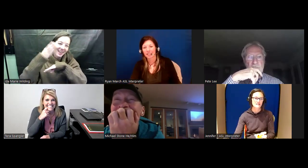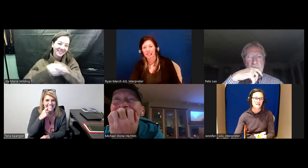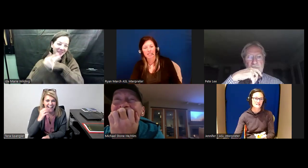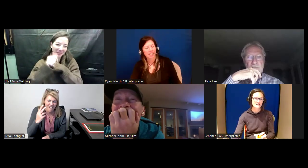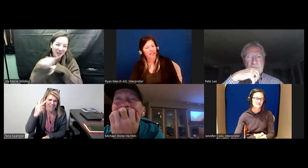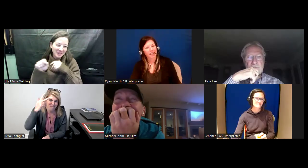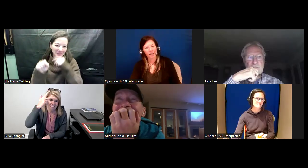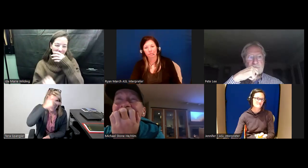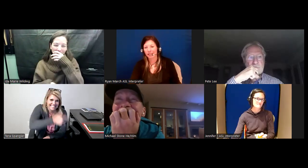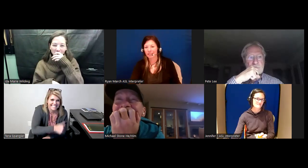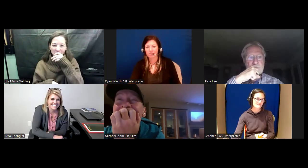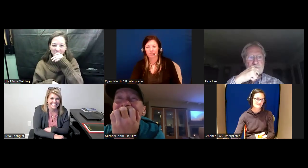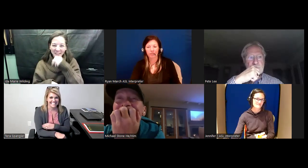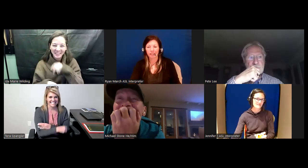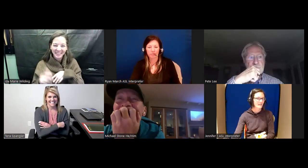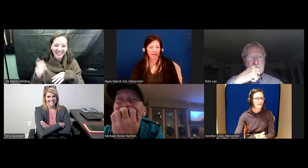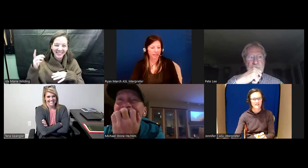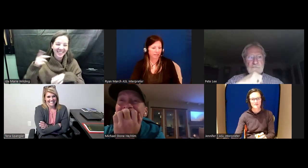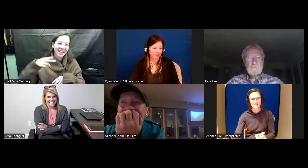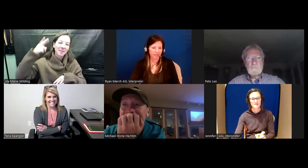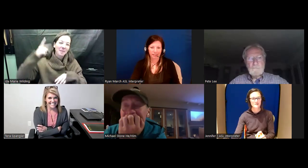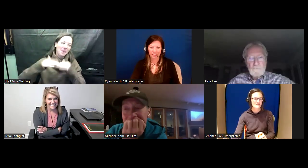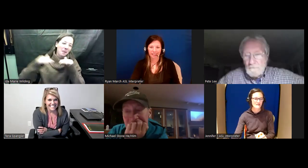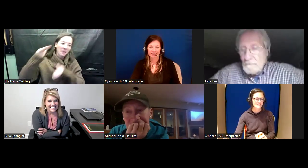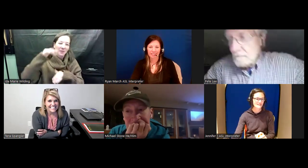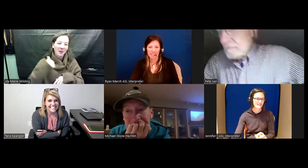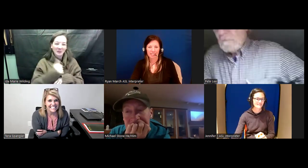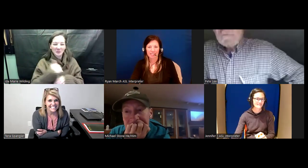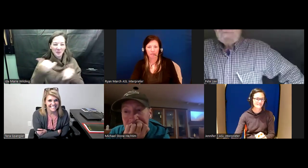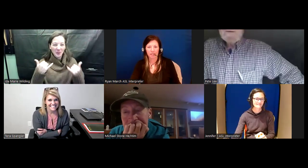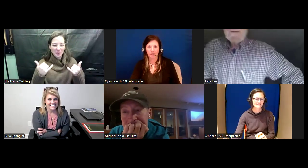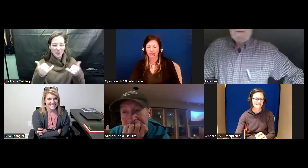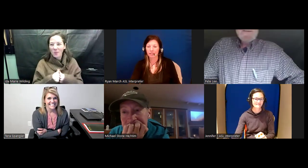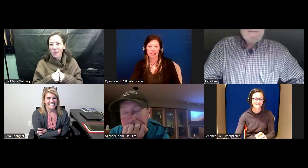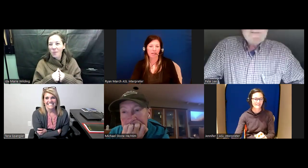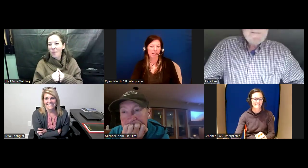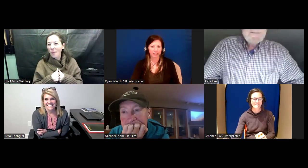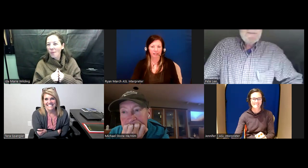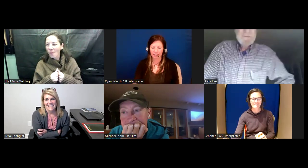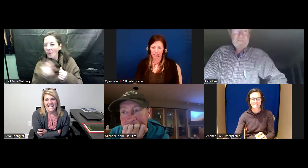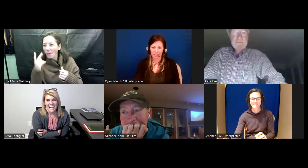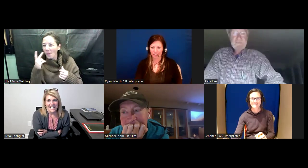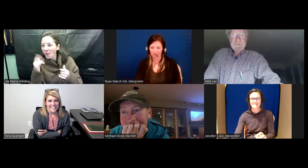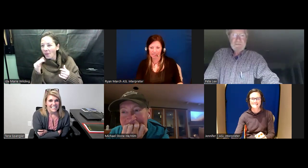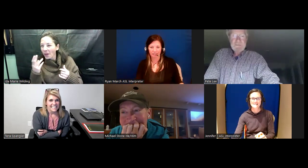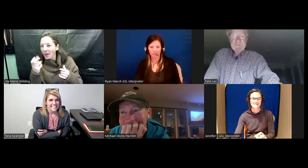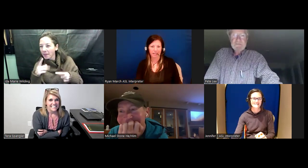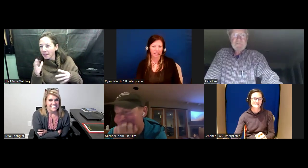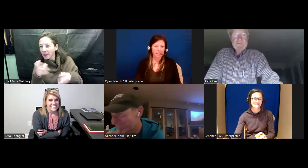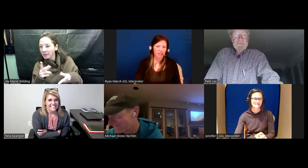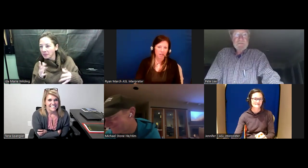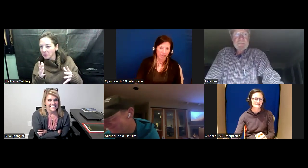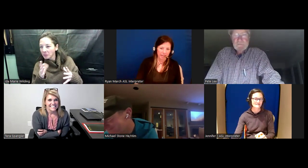think he disconnected. I bet he's going over another pass. I bet he's going over the pass. Yep, he's a lot higher elevation than us right now, I